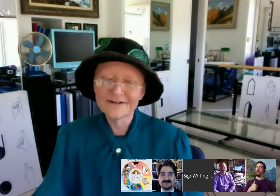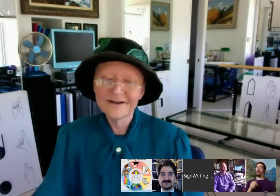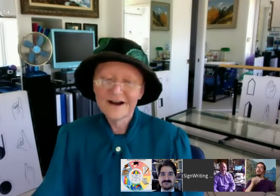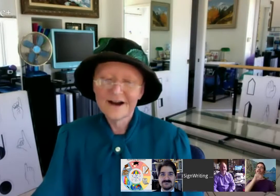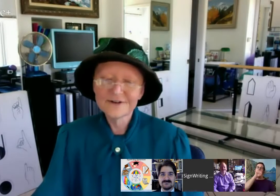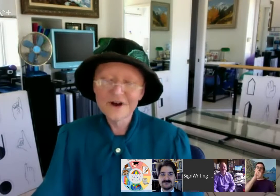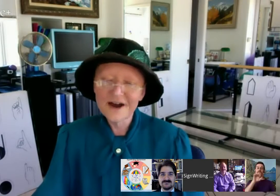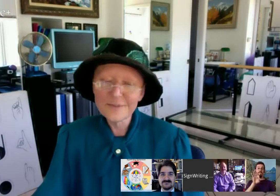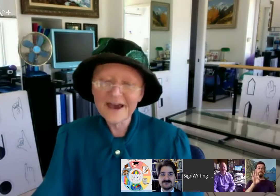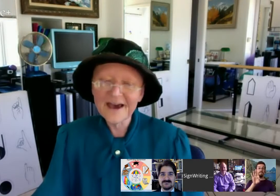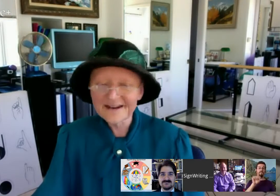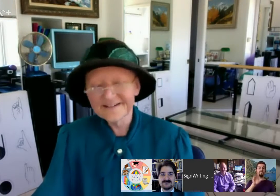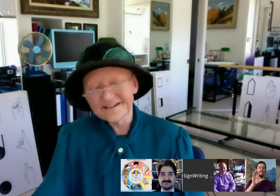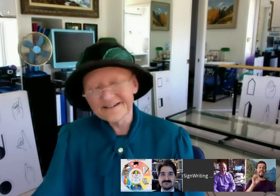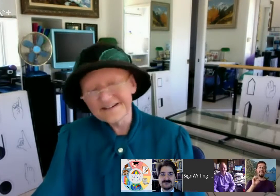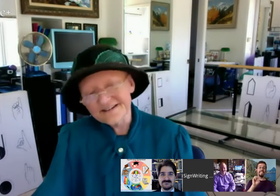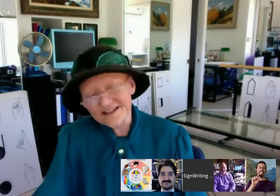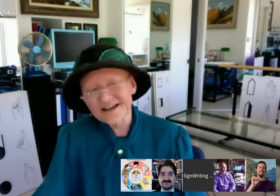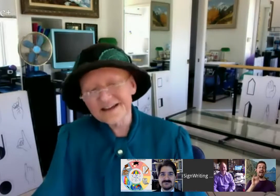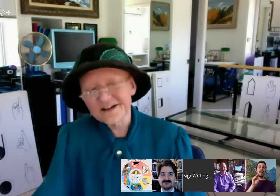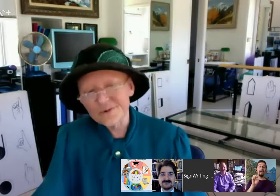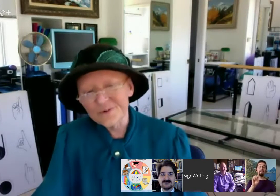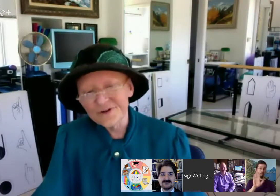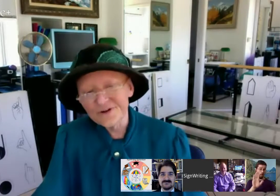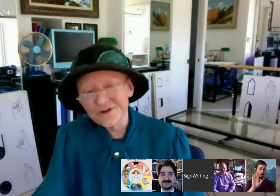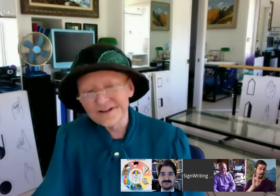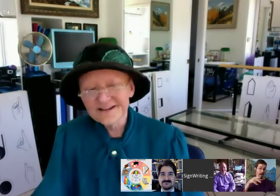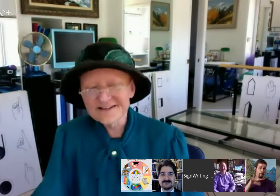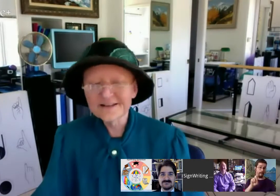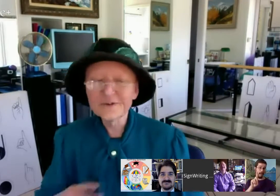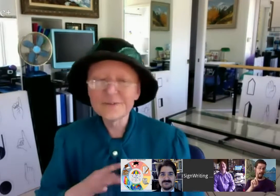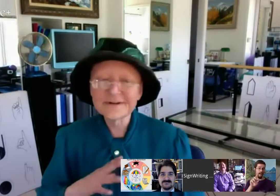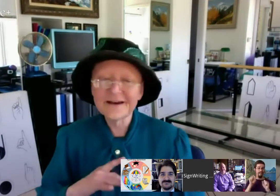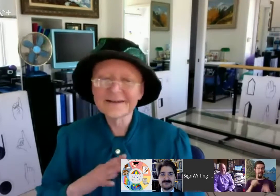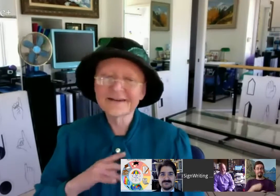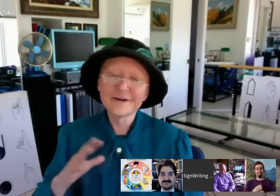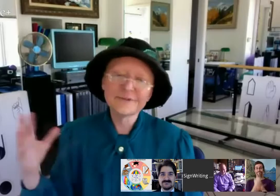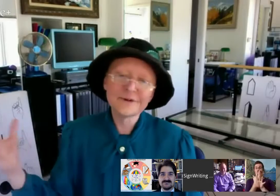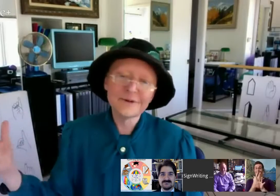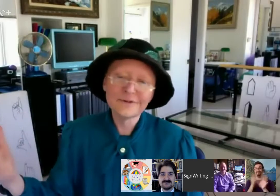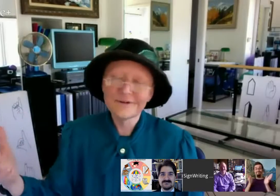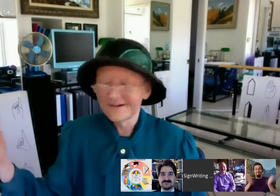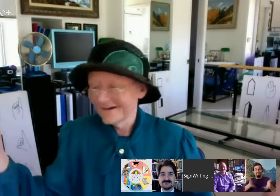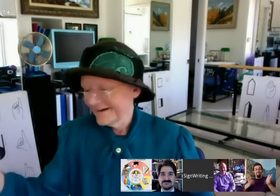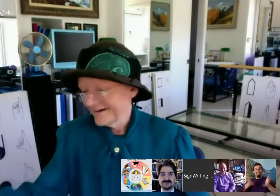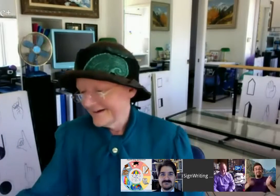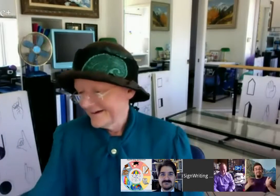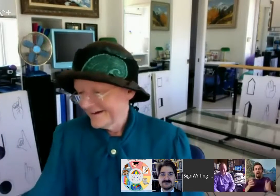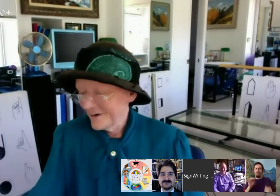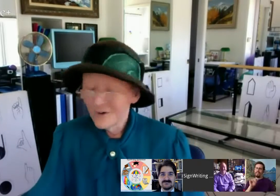FaceTime, on your iPad. So that's kind of cool. It's a little bit like